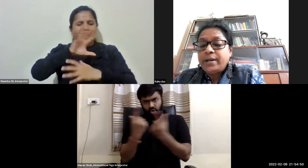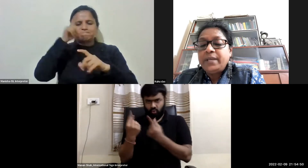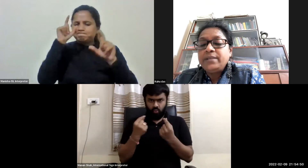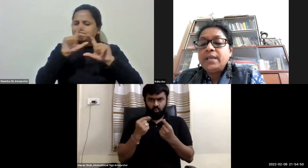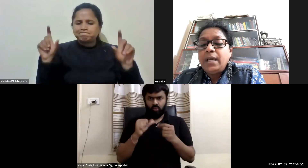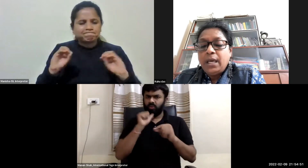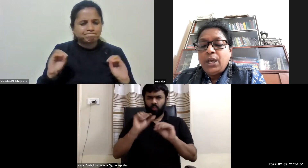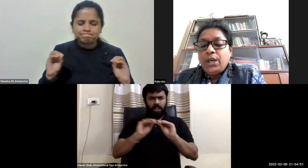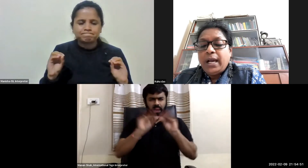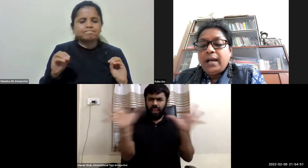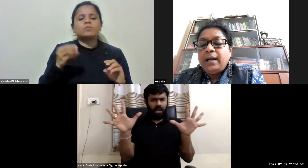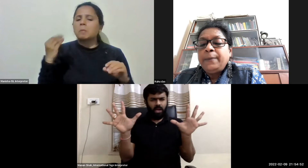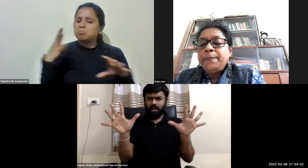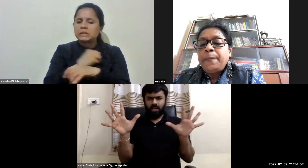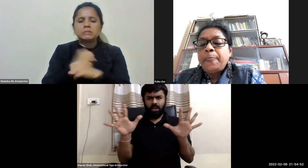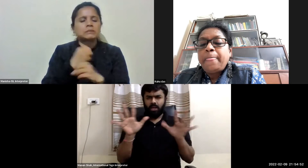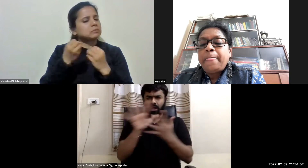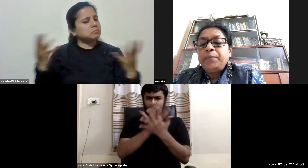very many shortcomings.